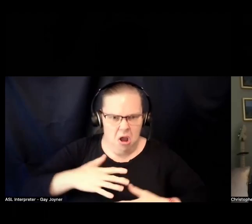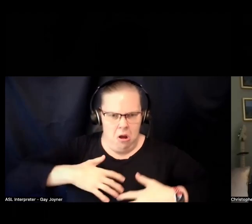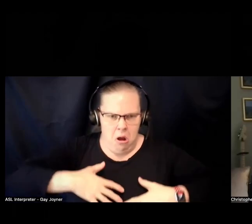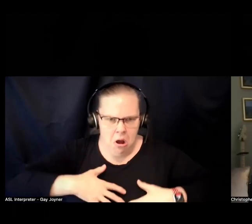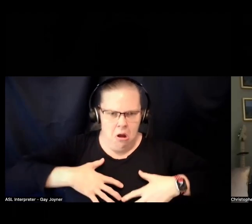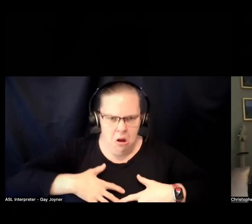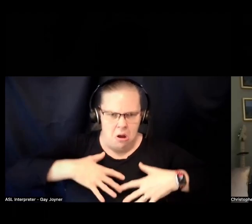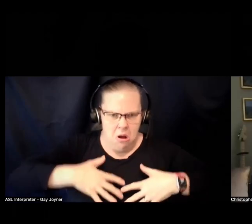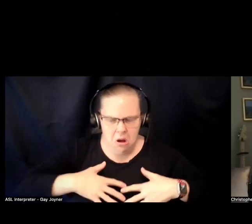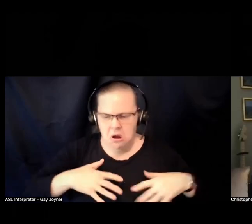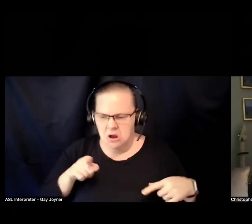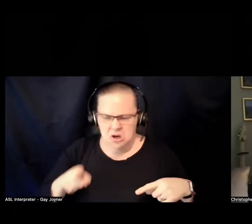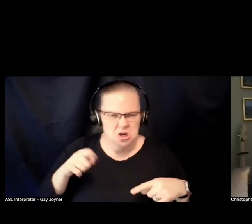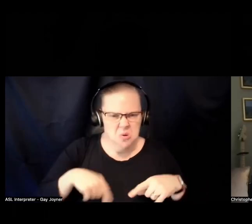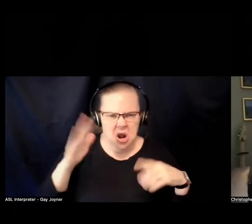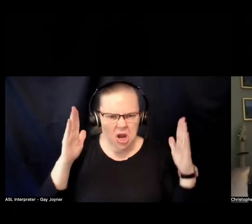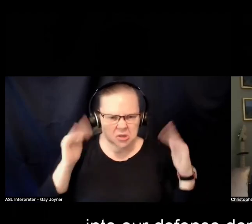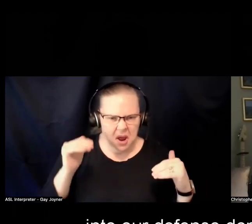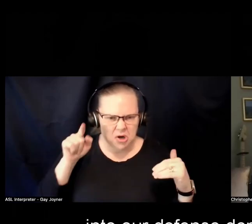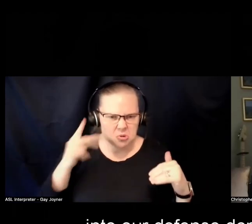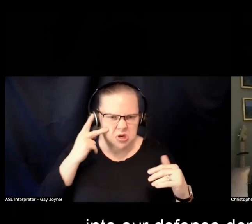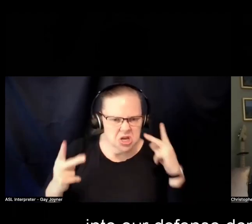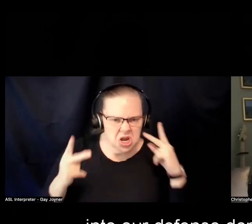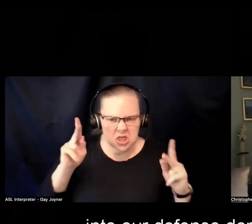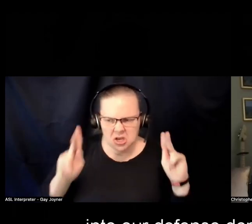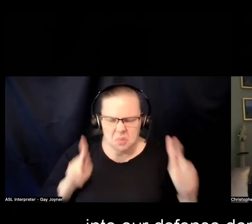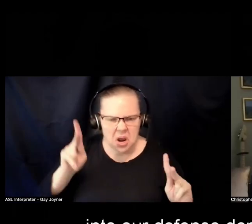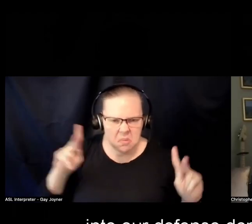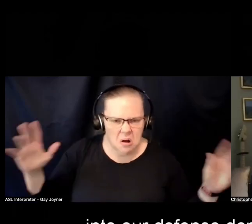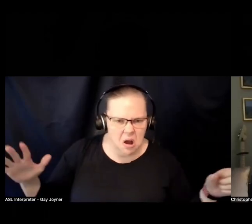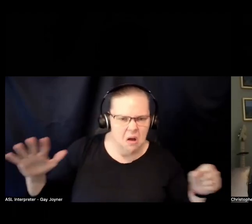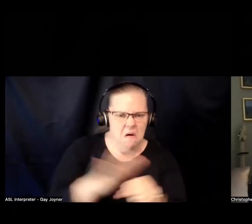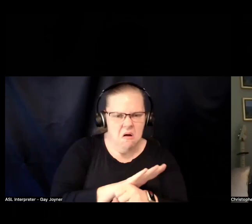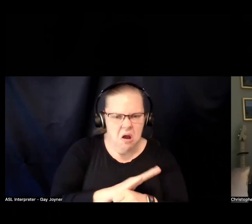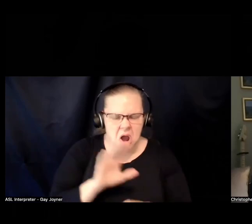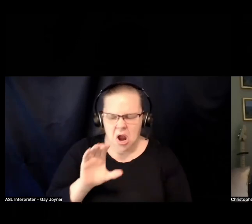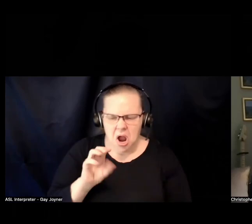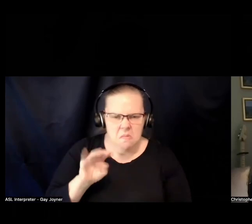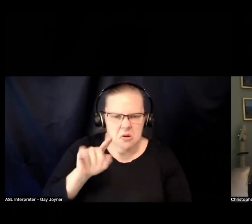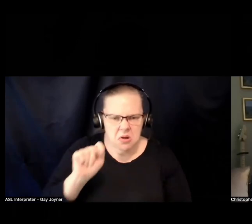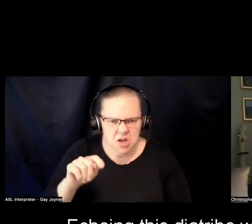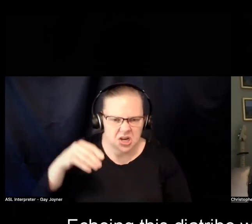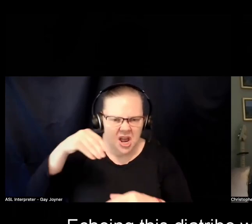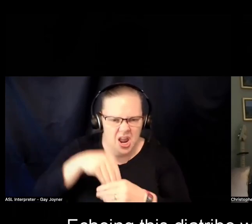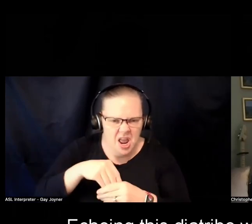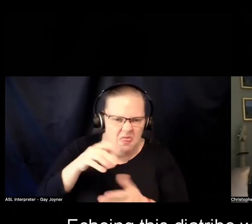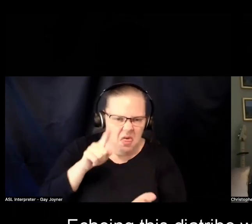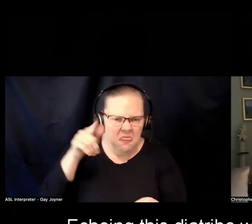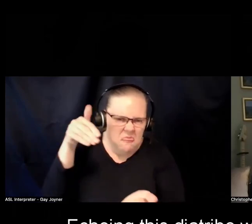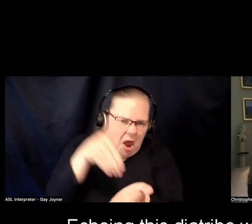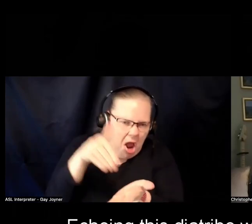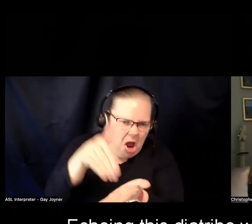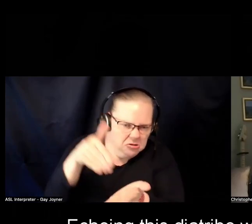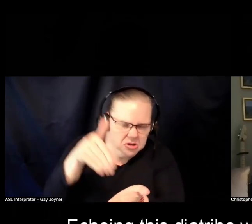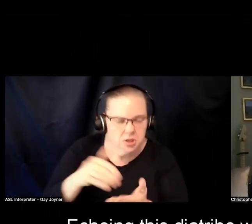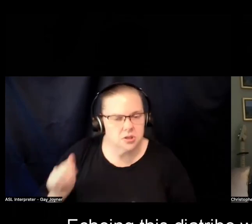Rankin, expect to see these communists packed into our Defense Department by the thousands. Echoing this diatribe